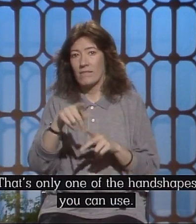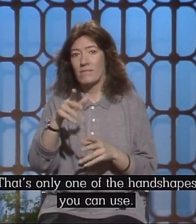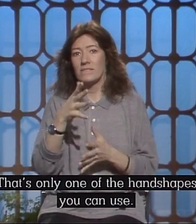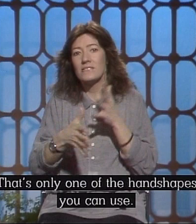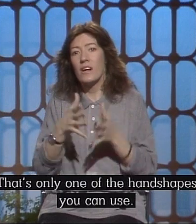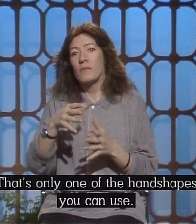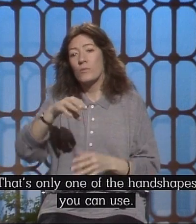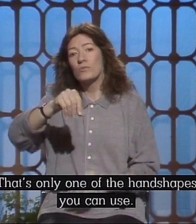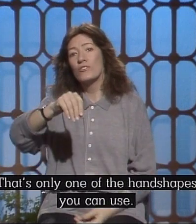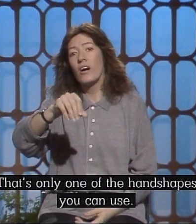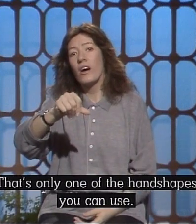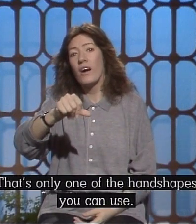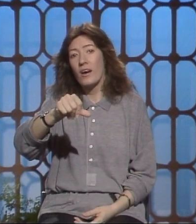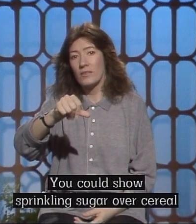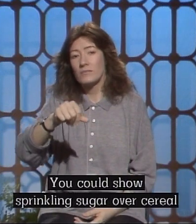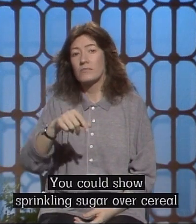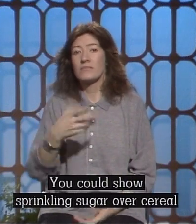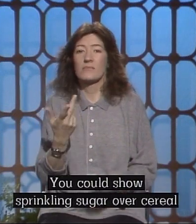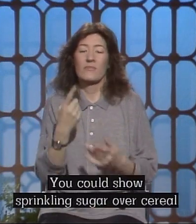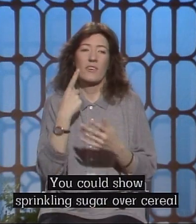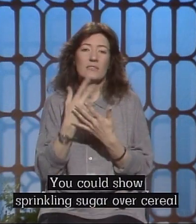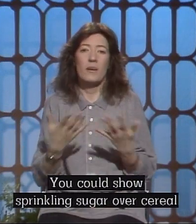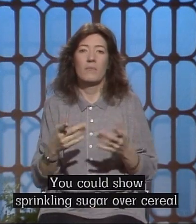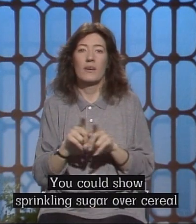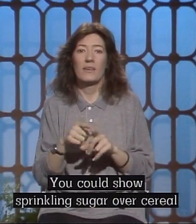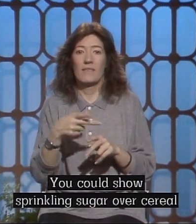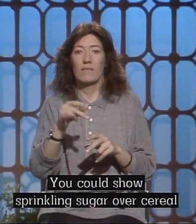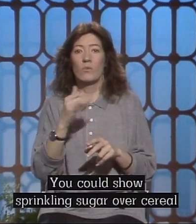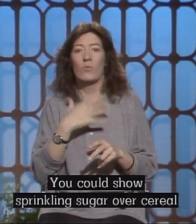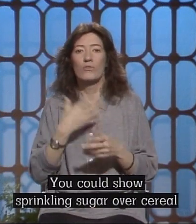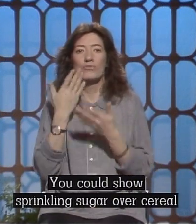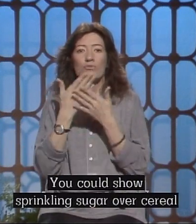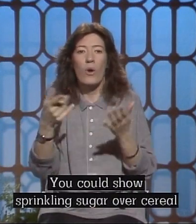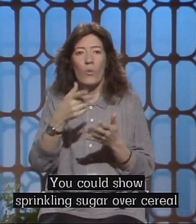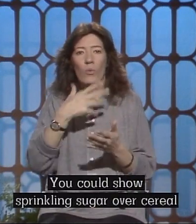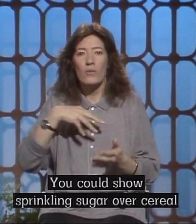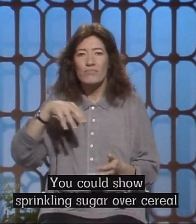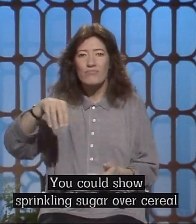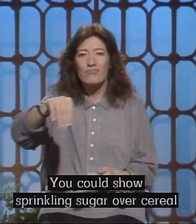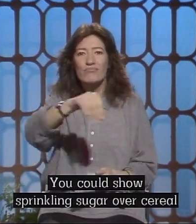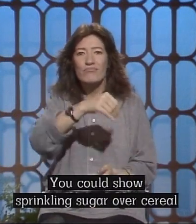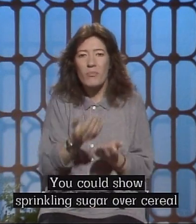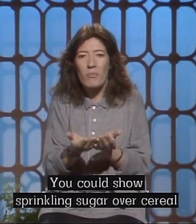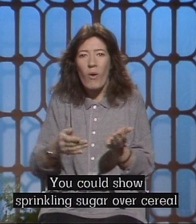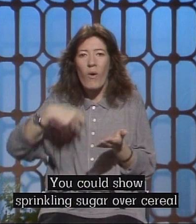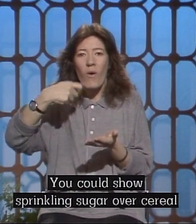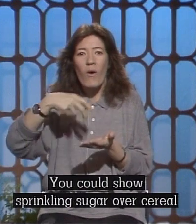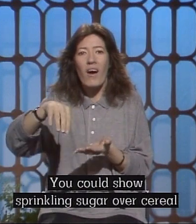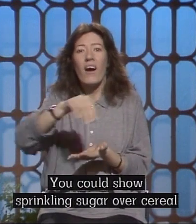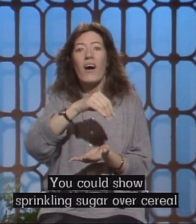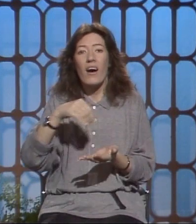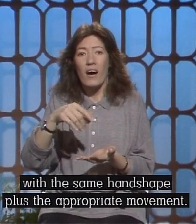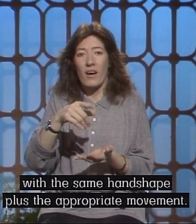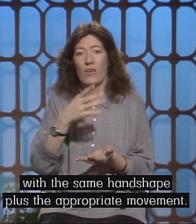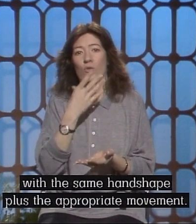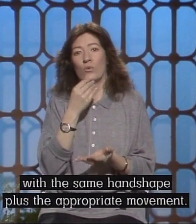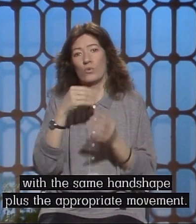sugar. For example, if you wanted to show that you were sprinkling sugar over a bowl of breakfast cereal, you might use this same handshape with